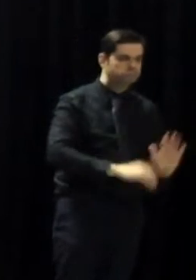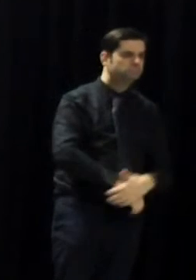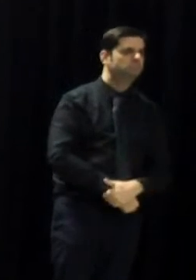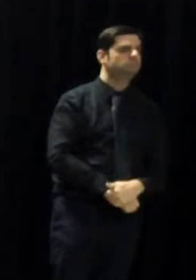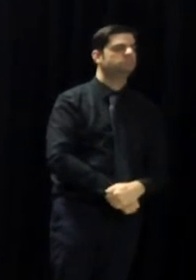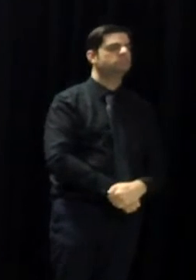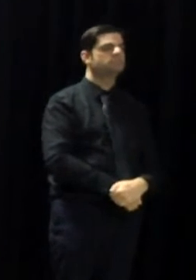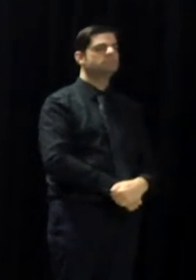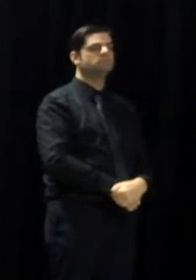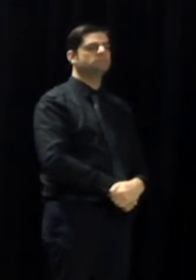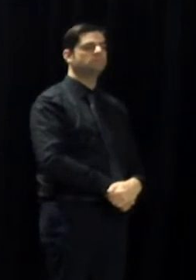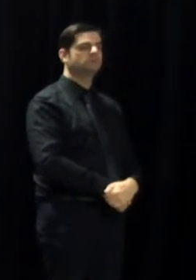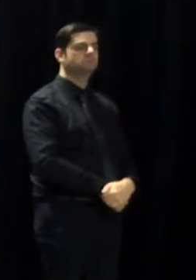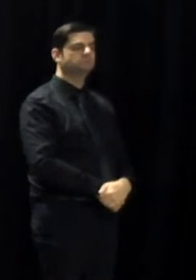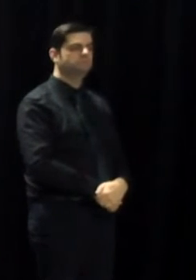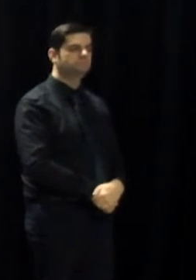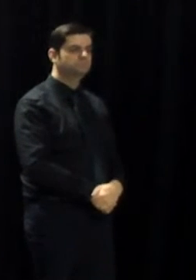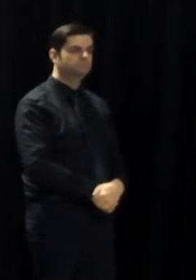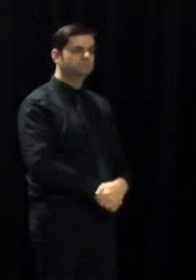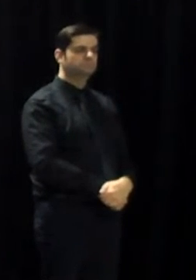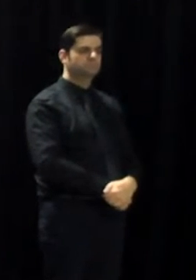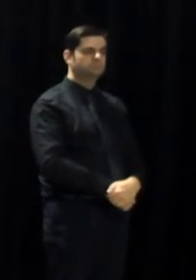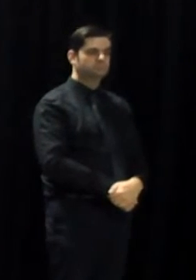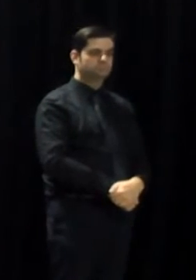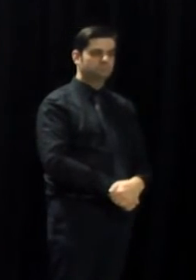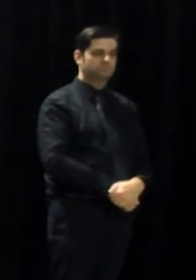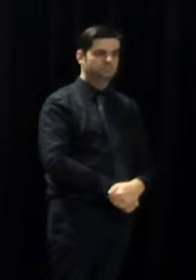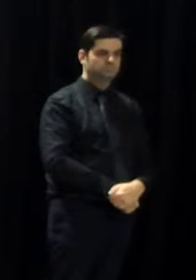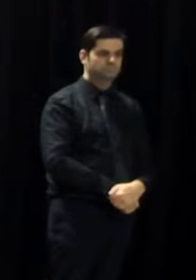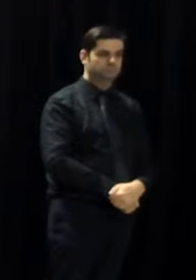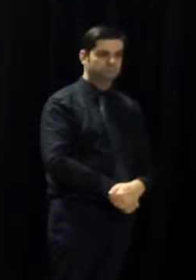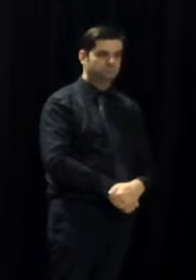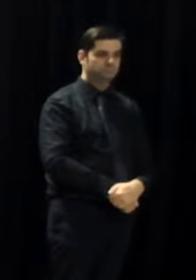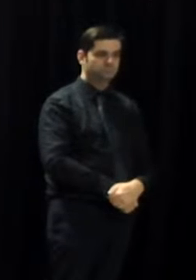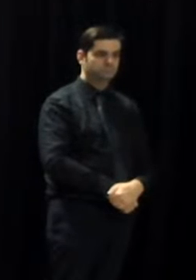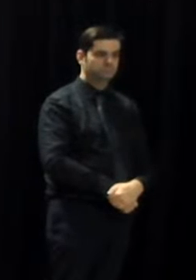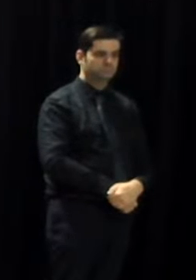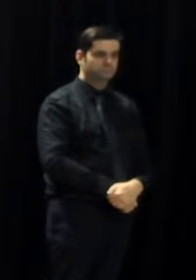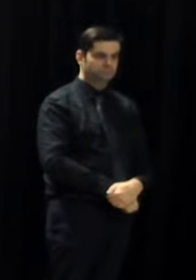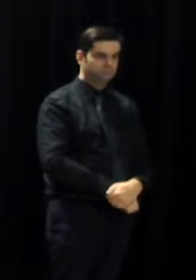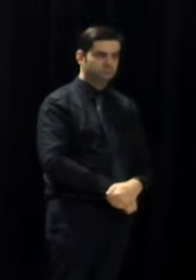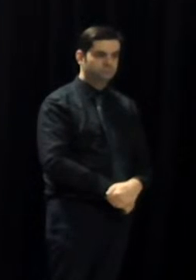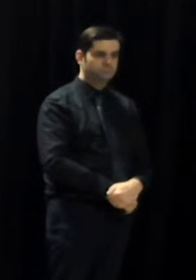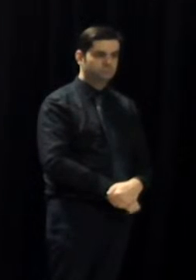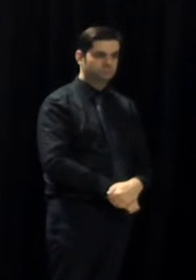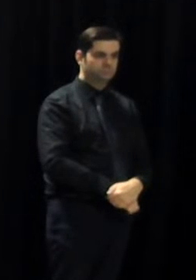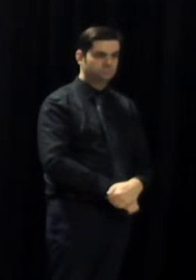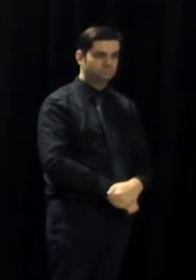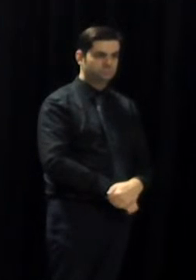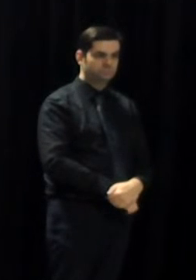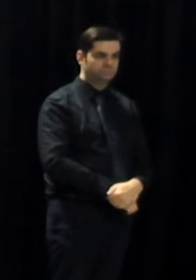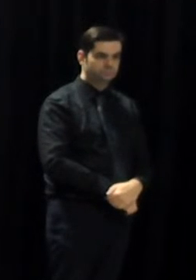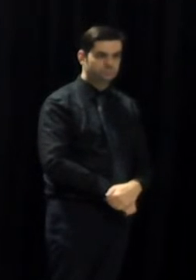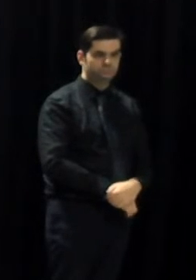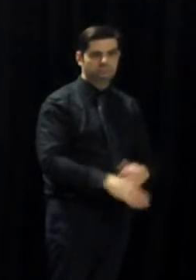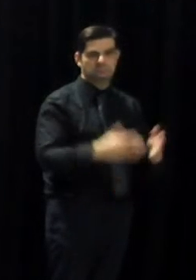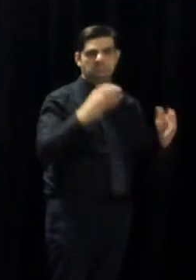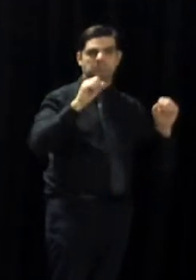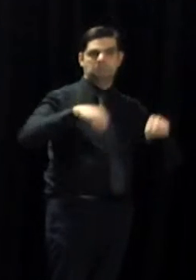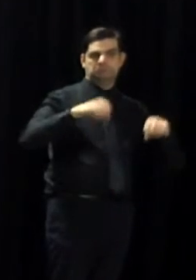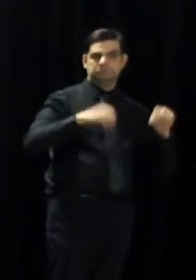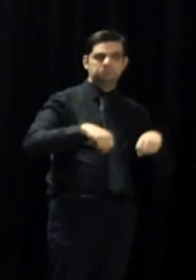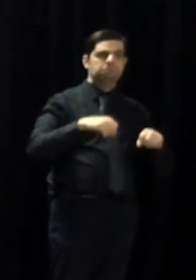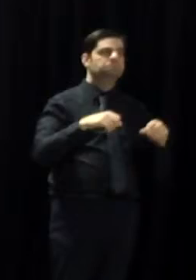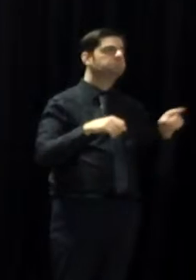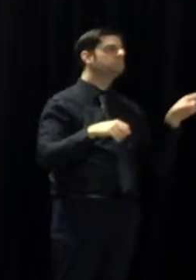command distribution in the other regional hospitals at a later date. But I think right now Upstate